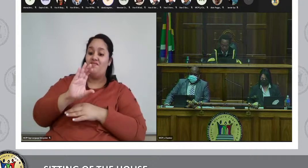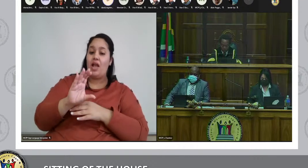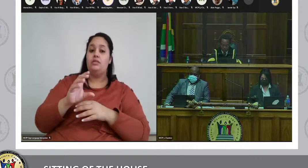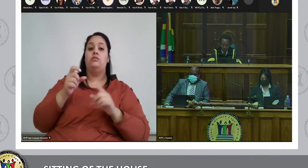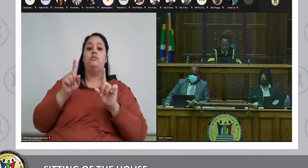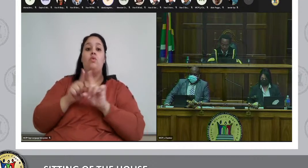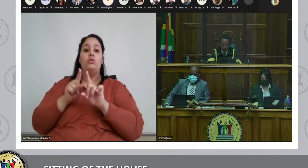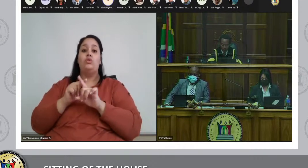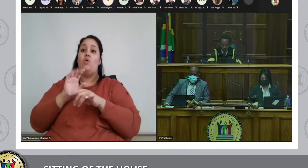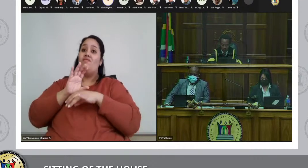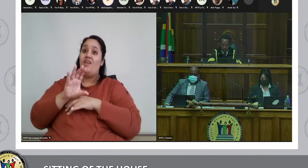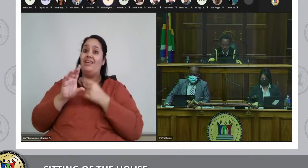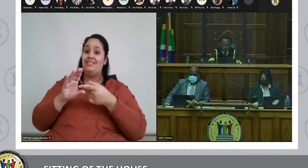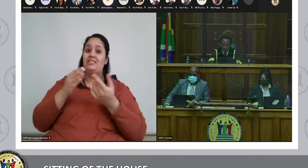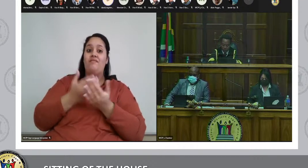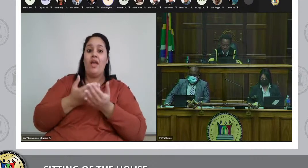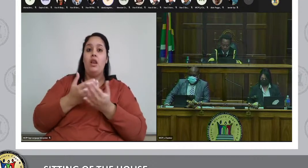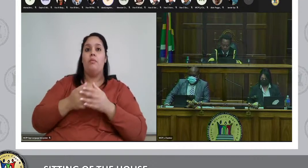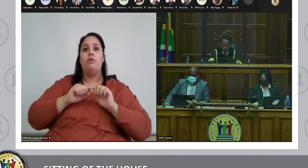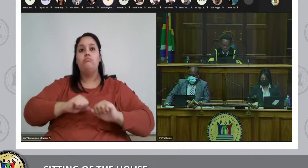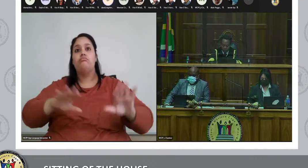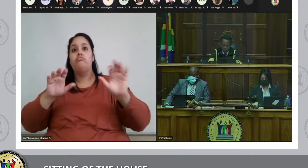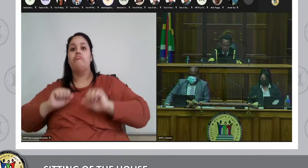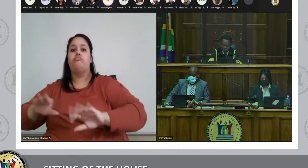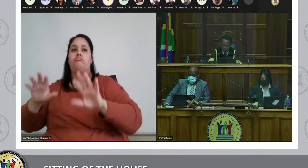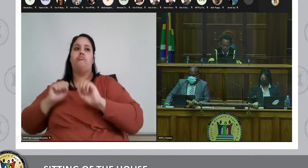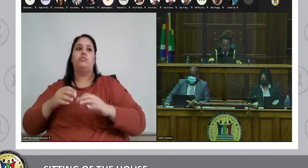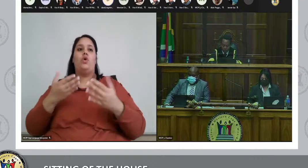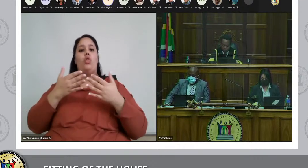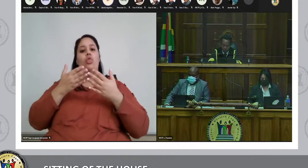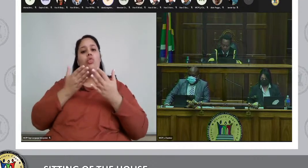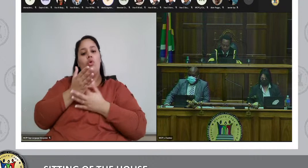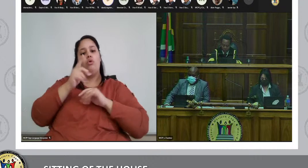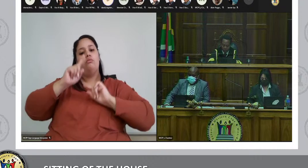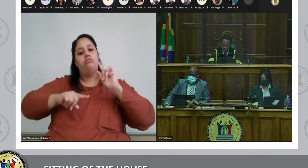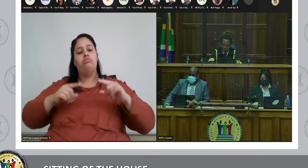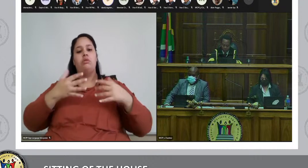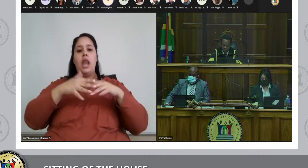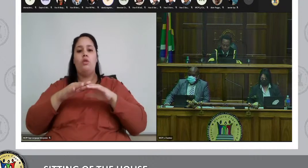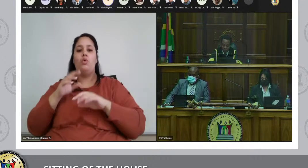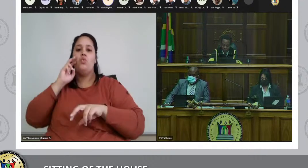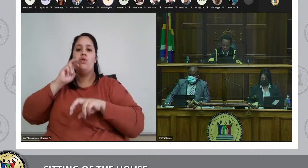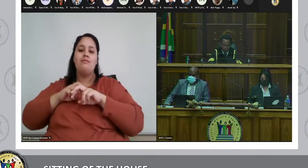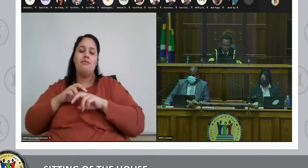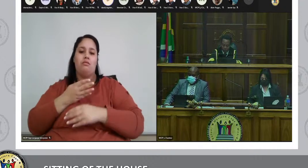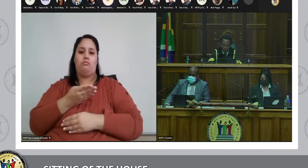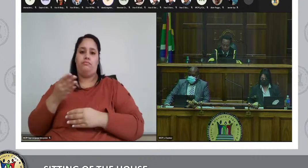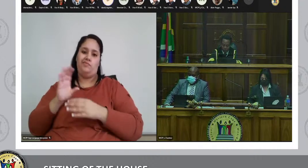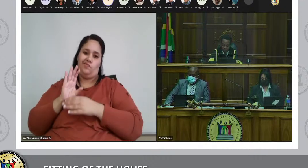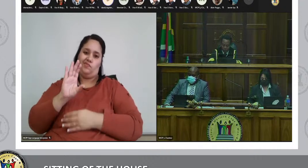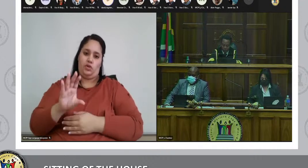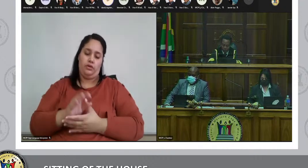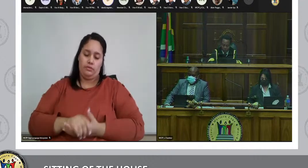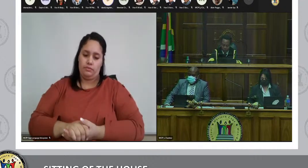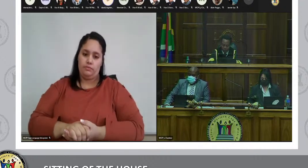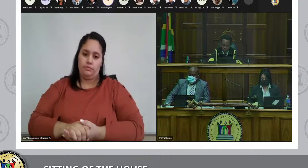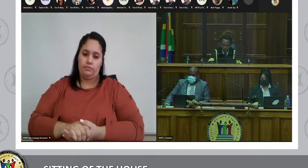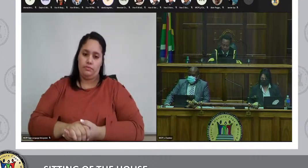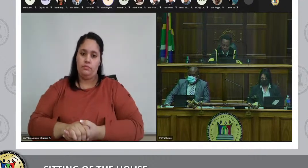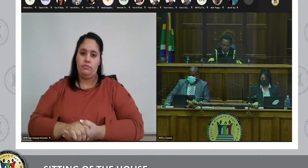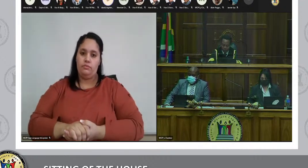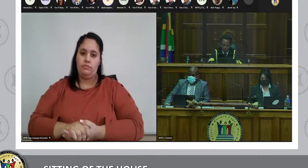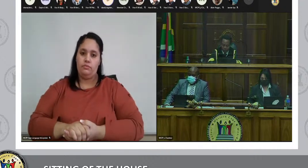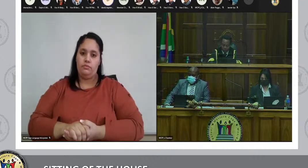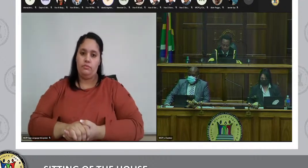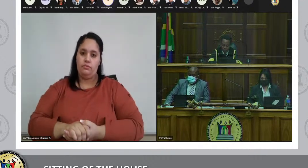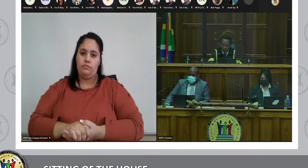funds that were available through our networks and assisting applicants who needed it. For example, to ensure our tour guides